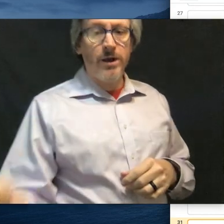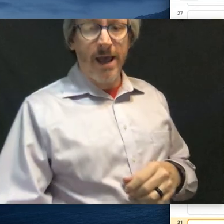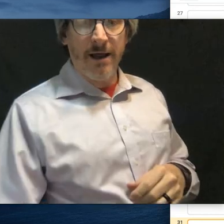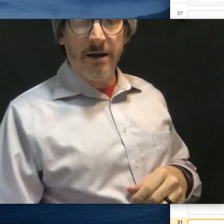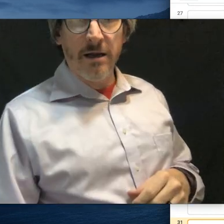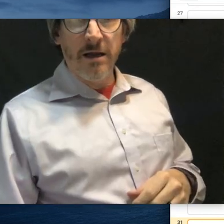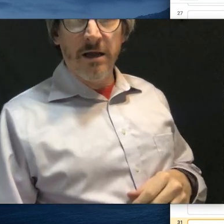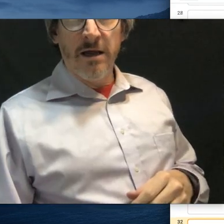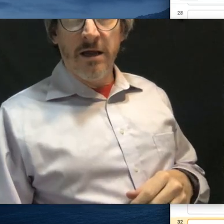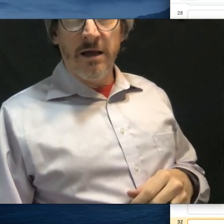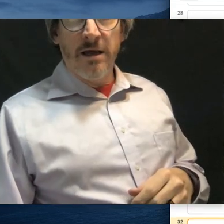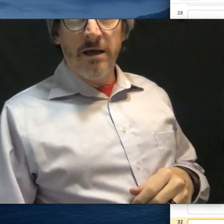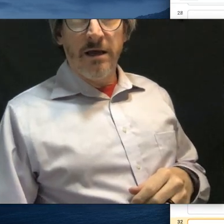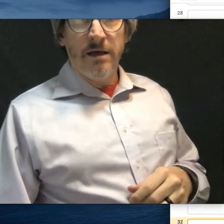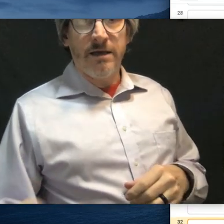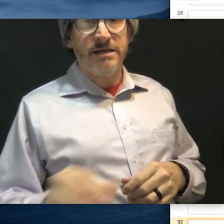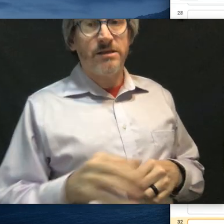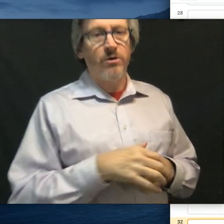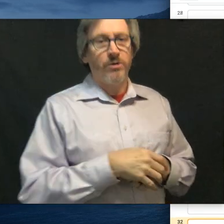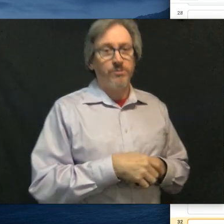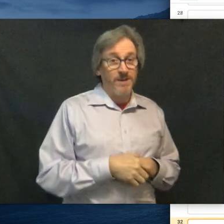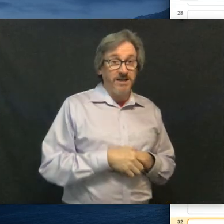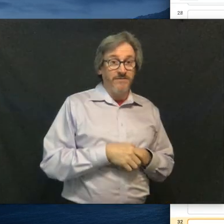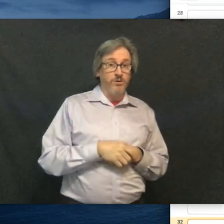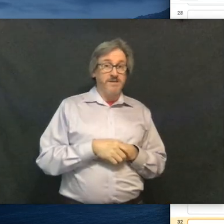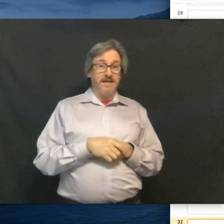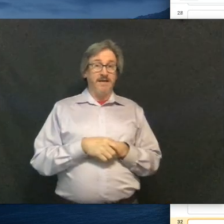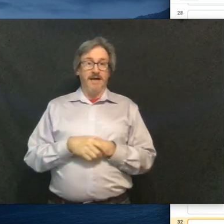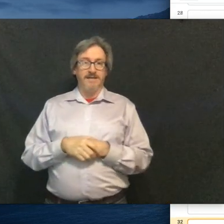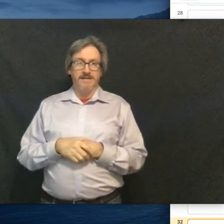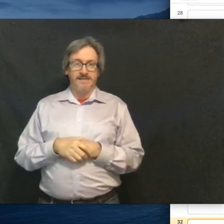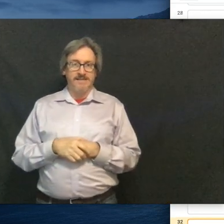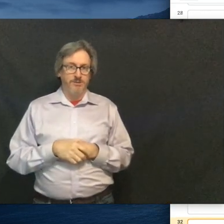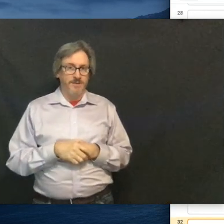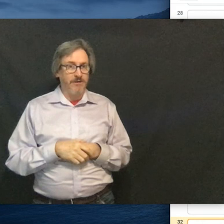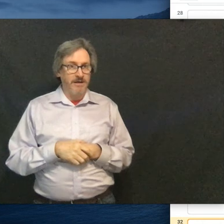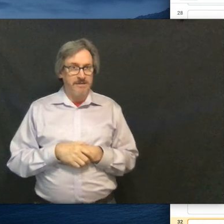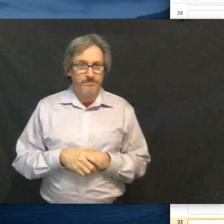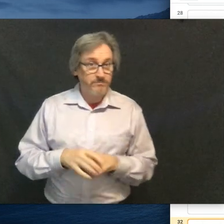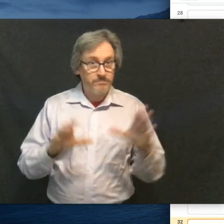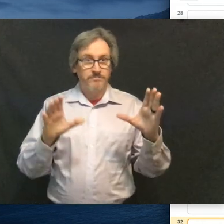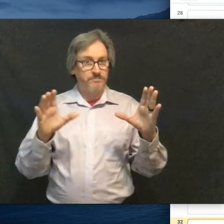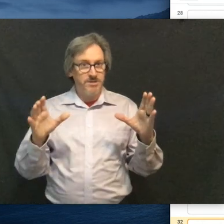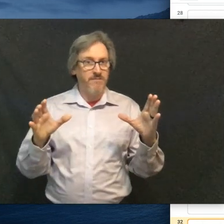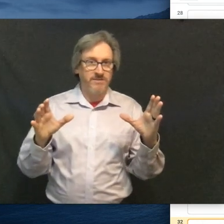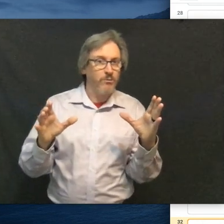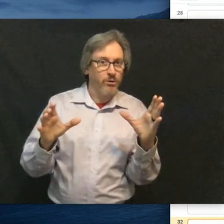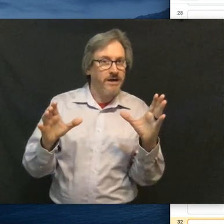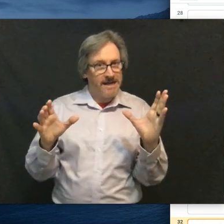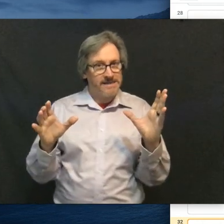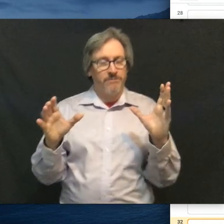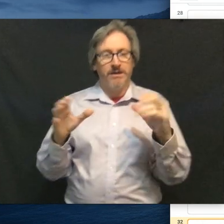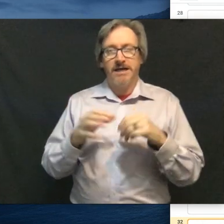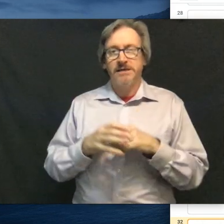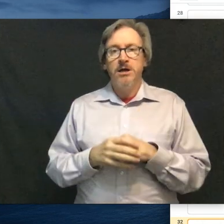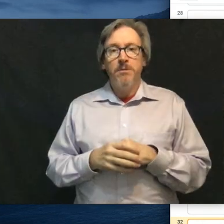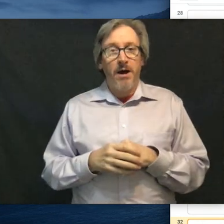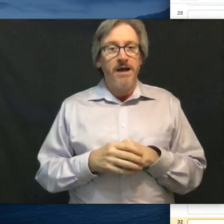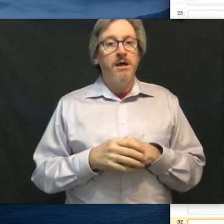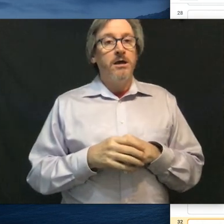you can get to the point where you spell even words like anti-disestablishmentarianism. Novelty word, yes, I